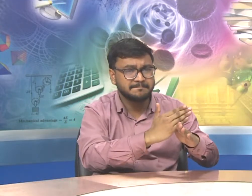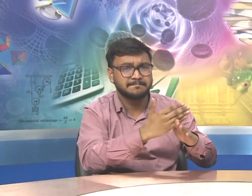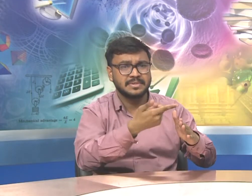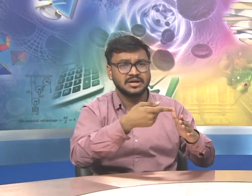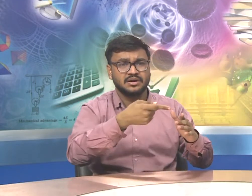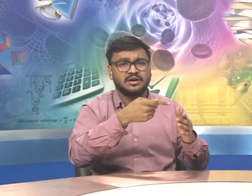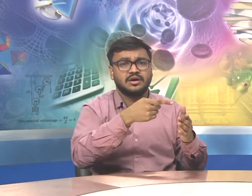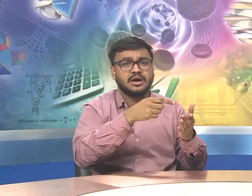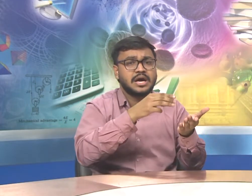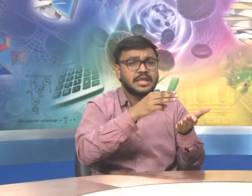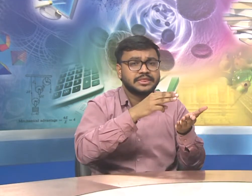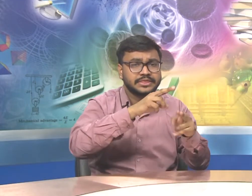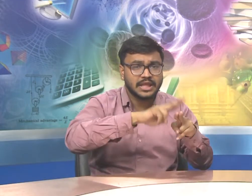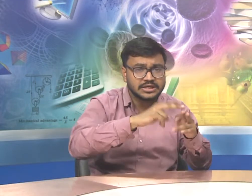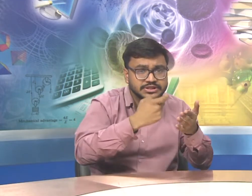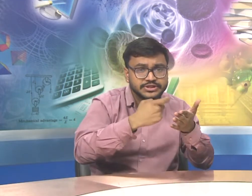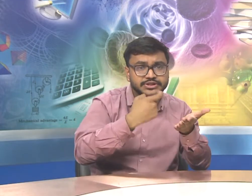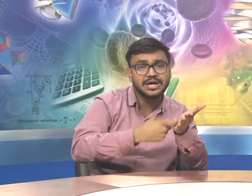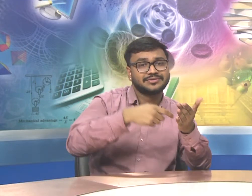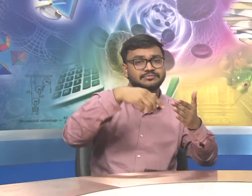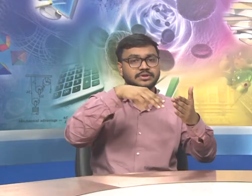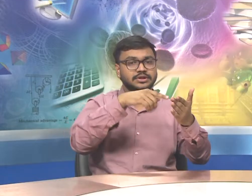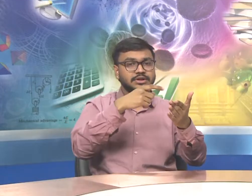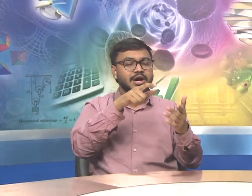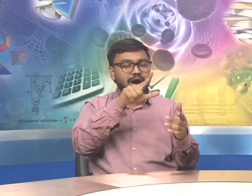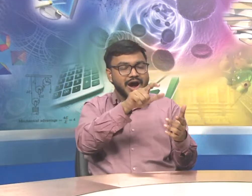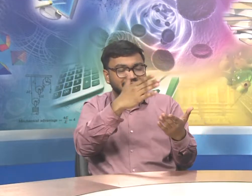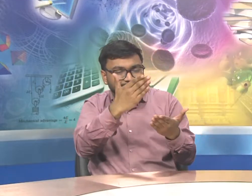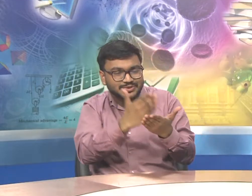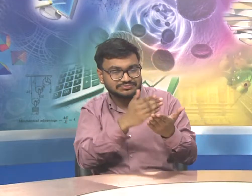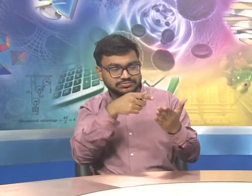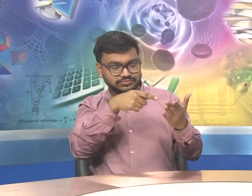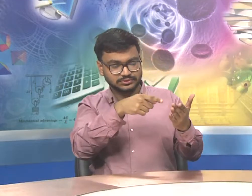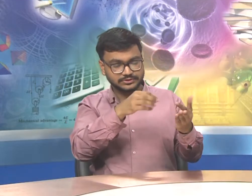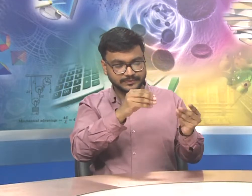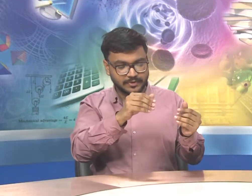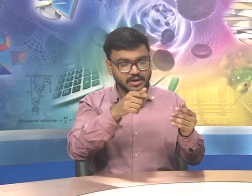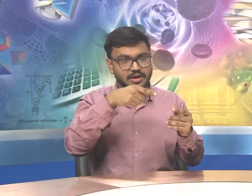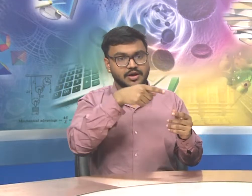passed by the legislature null and void if it